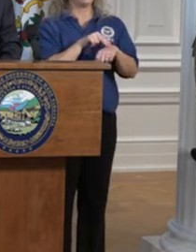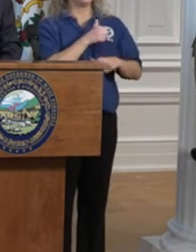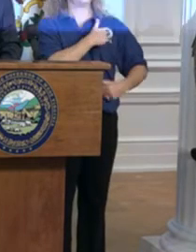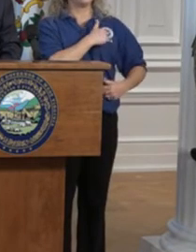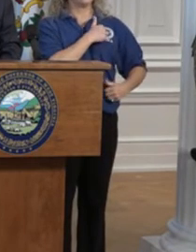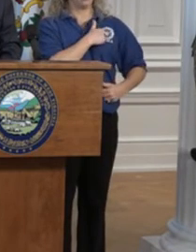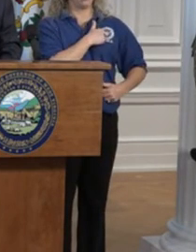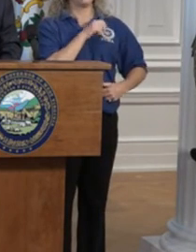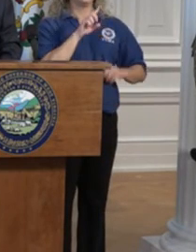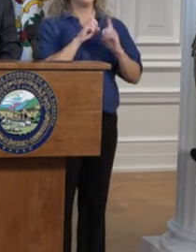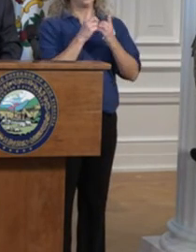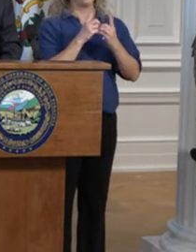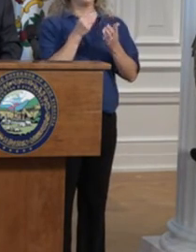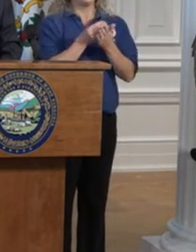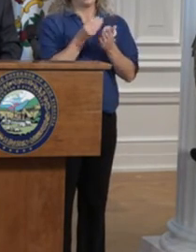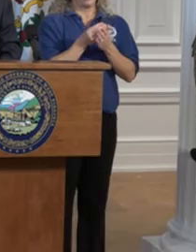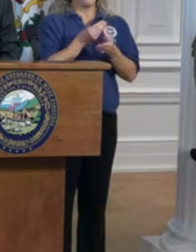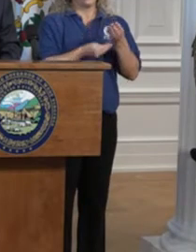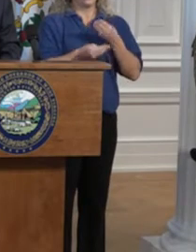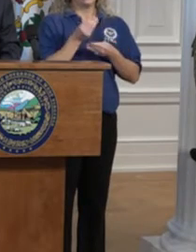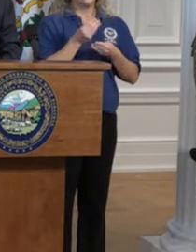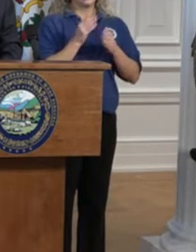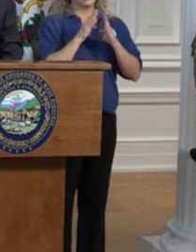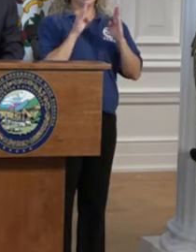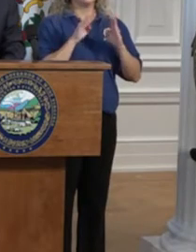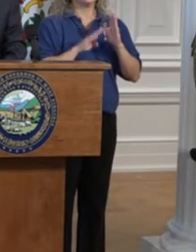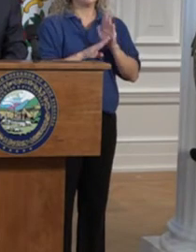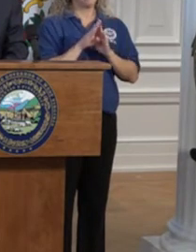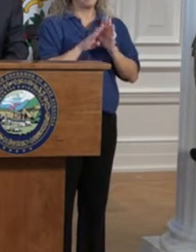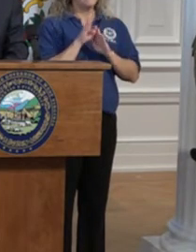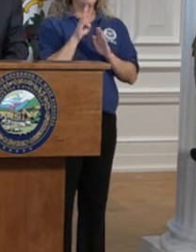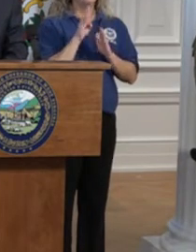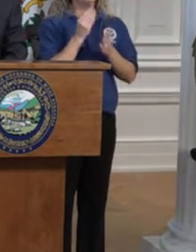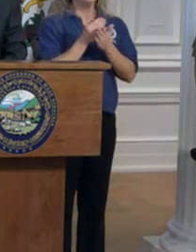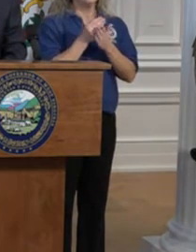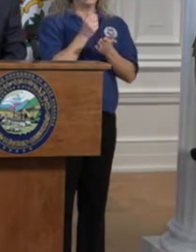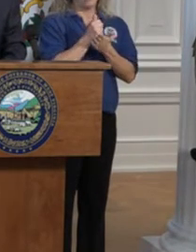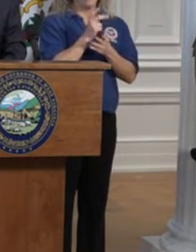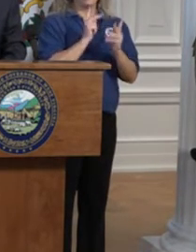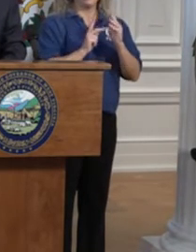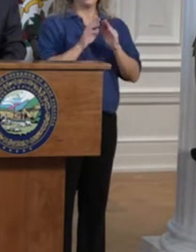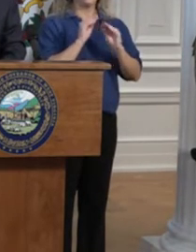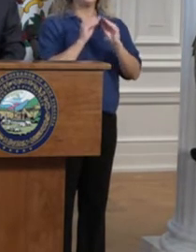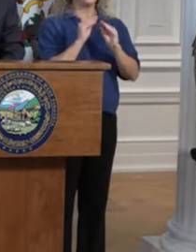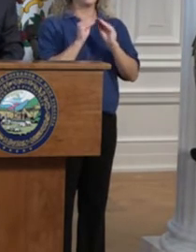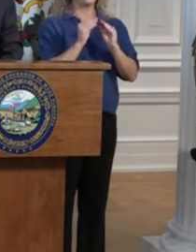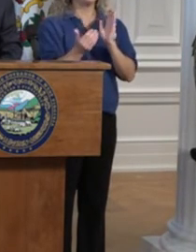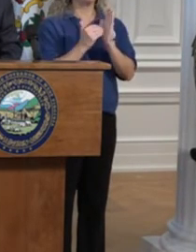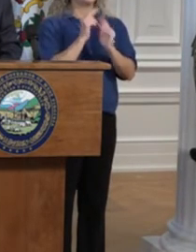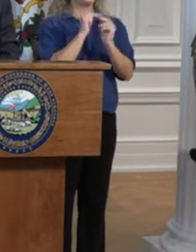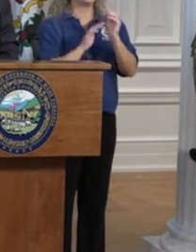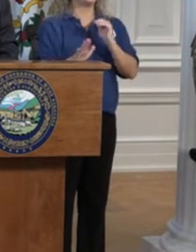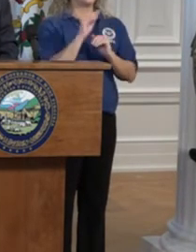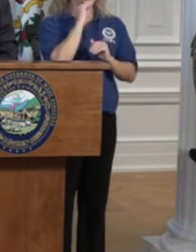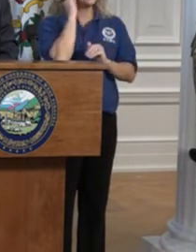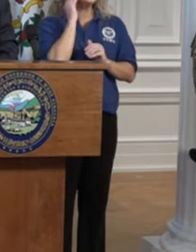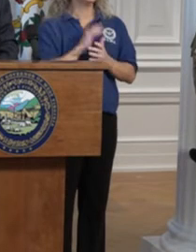Department of Commerce, Housing Development Fund, and others to help people repair and rebuild their